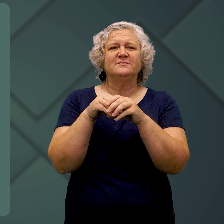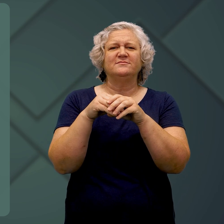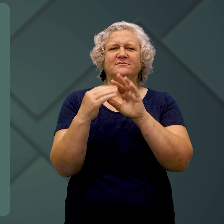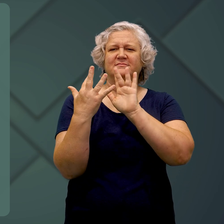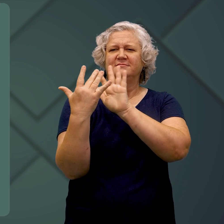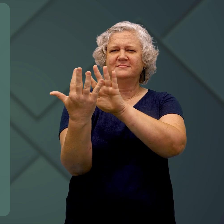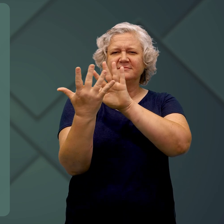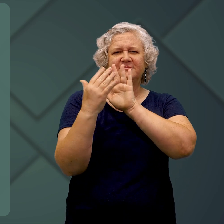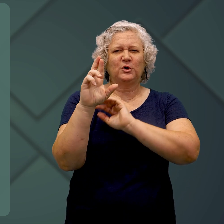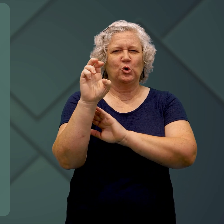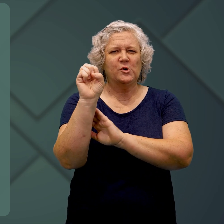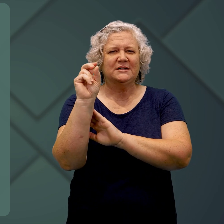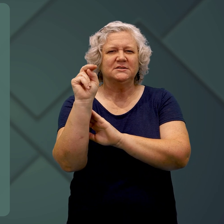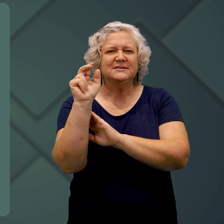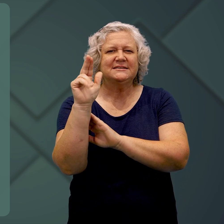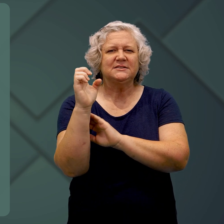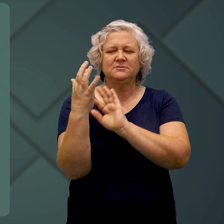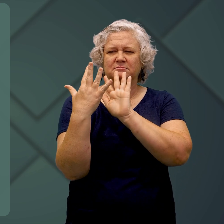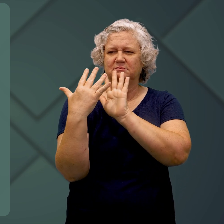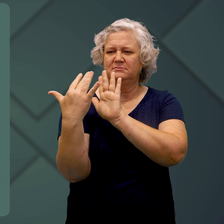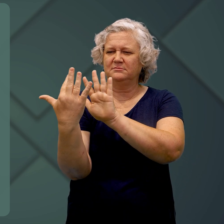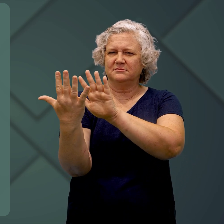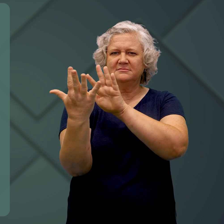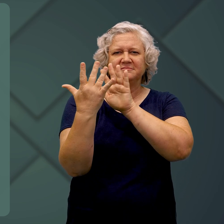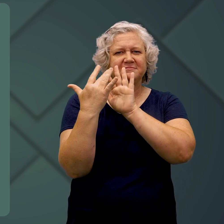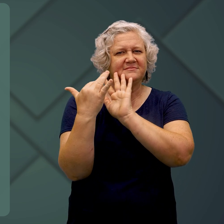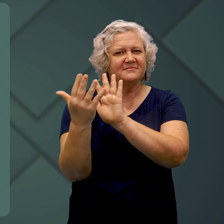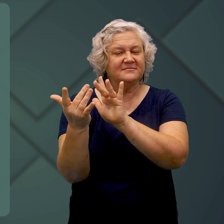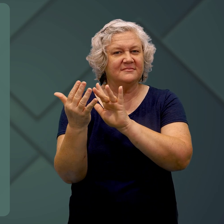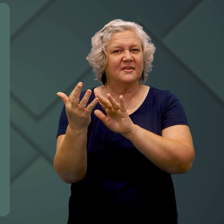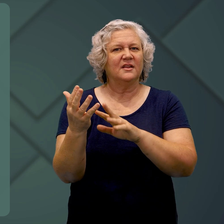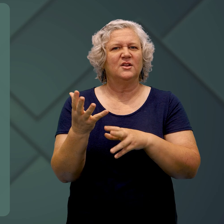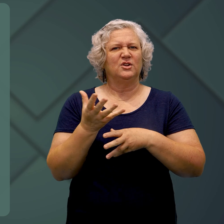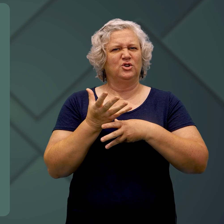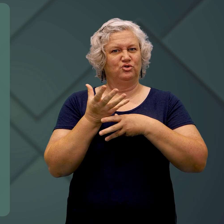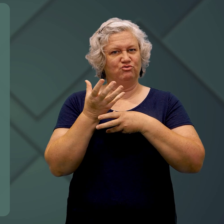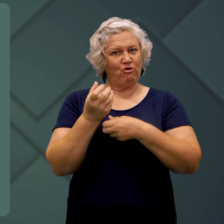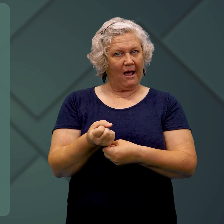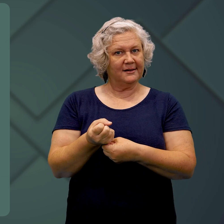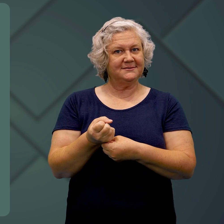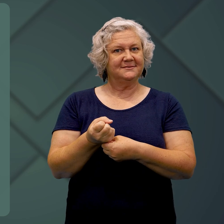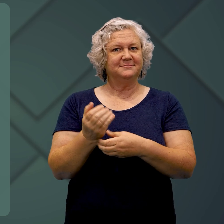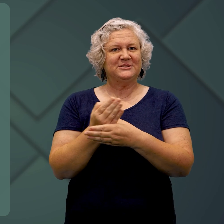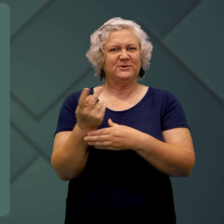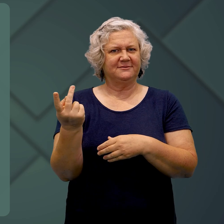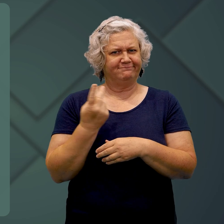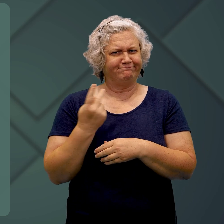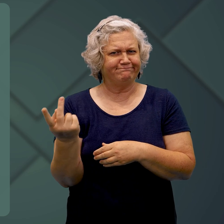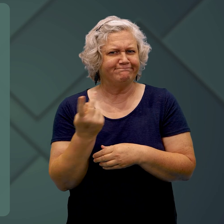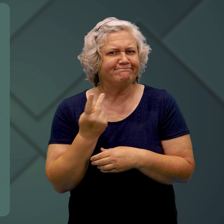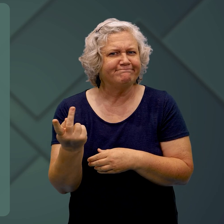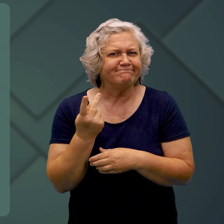Moments of joy also include resonance. That's trust between the 2 of you.